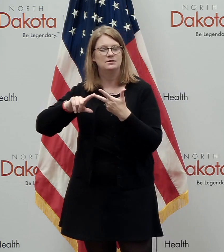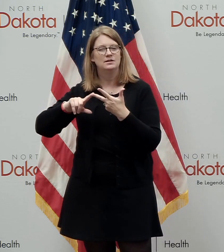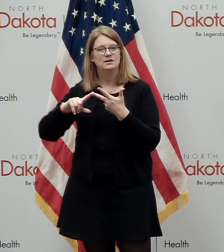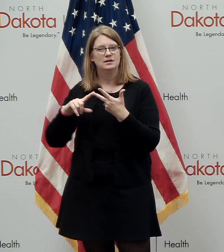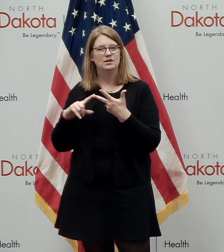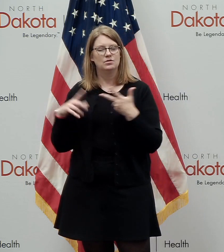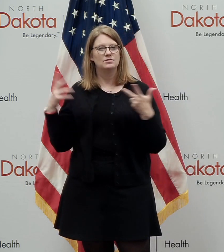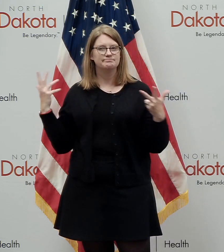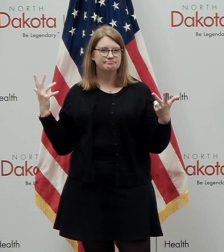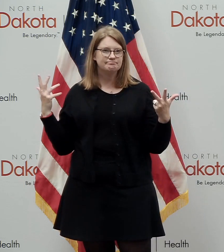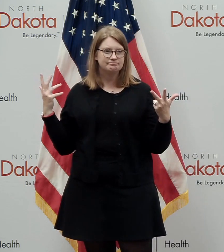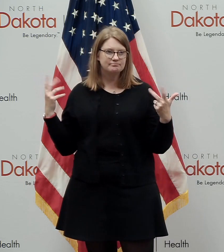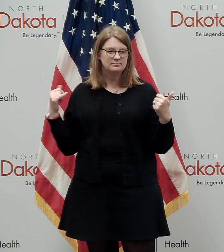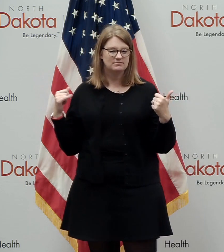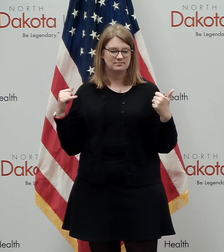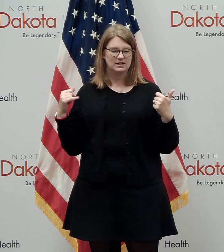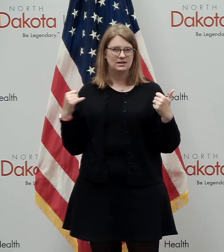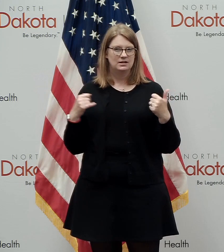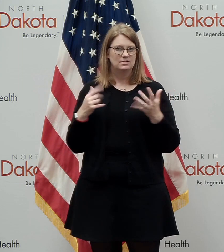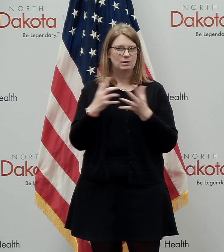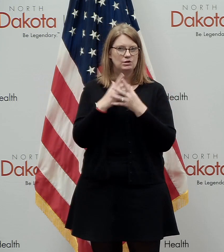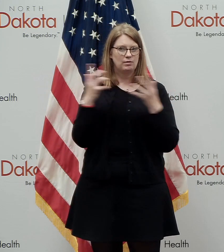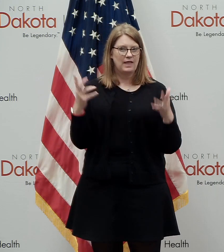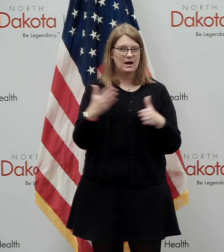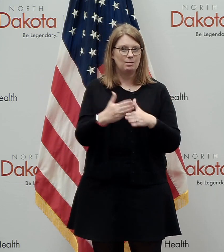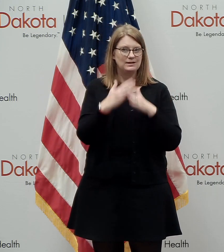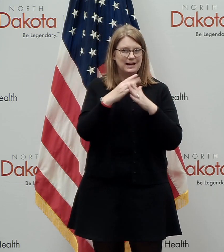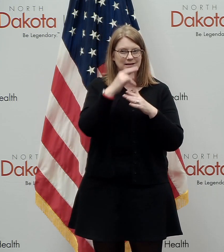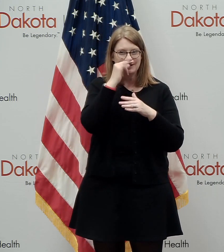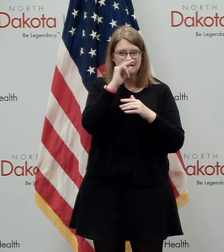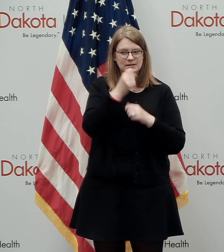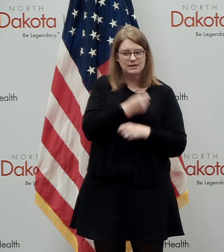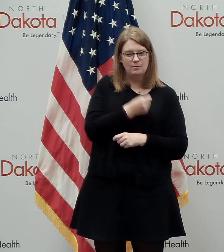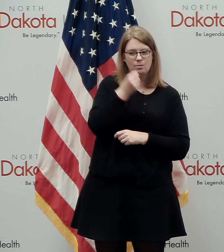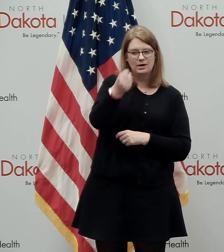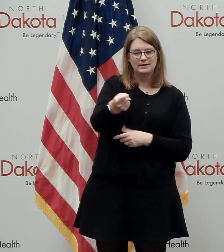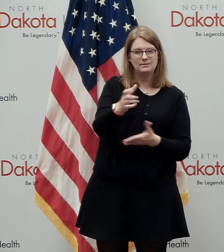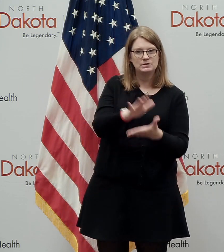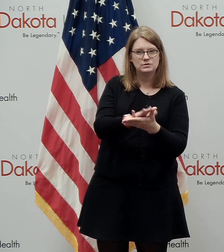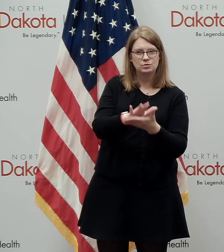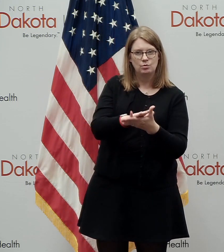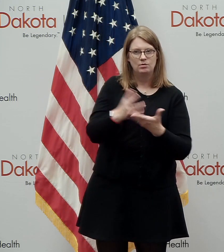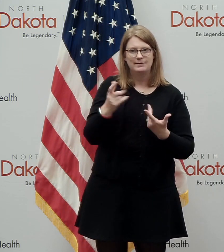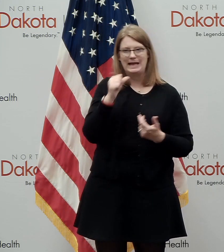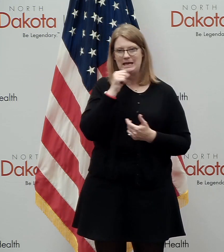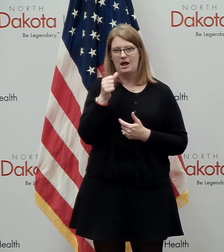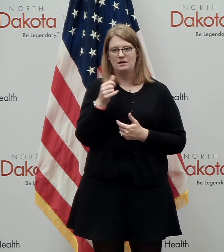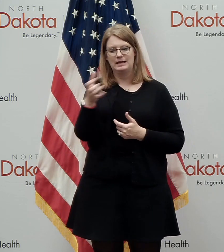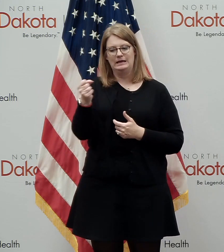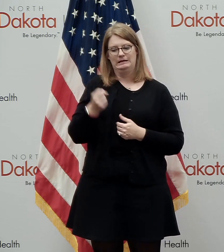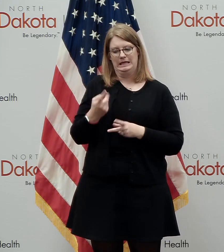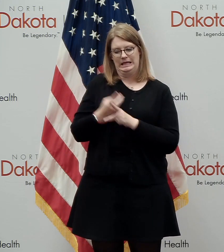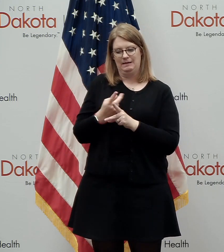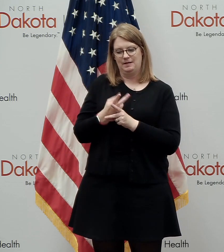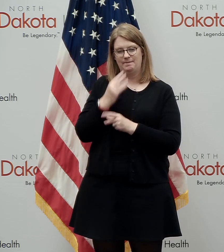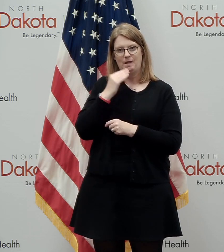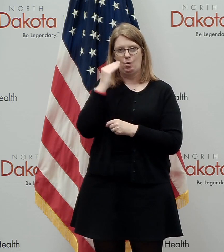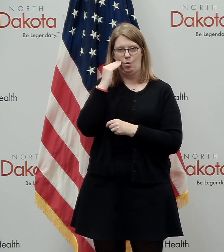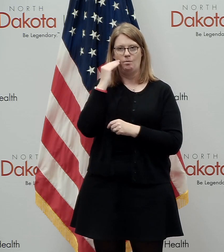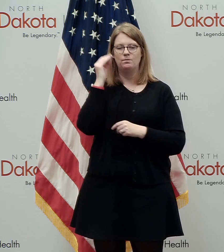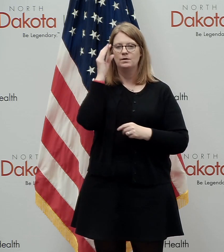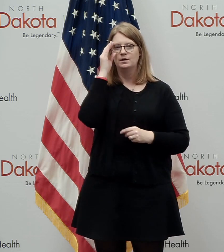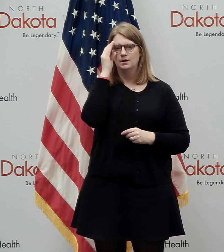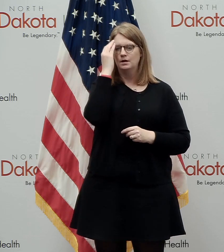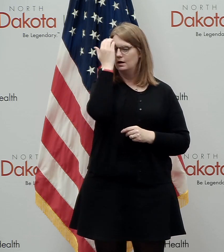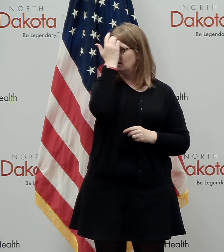isolation, we can do a lot of things to protect our kids by getting them in school as opposed to keeping them out of school. So that's the message. And